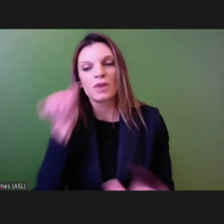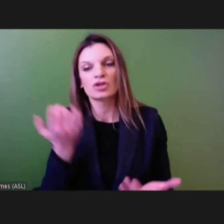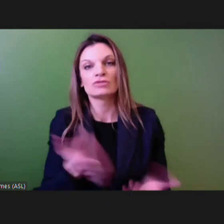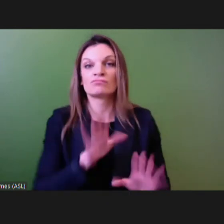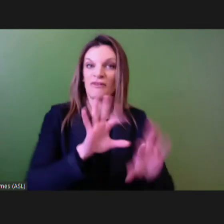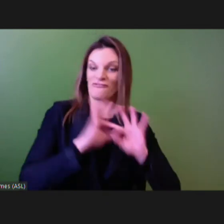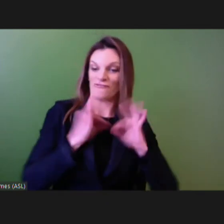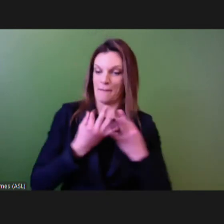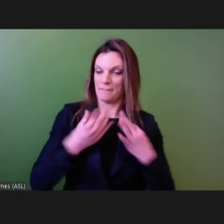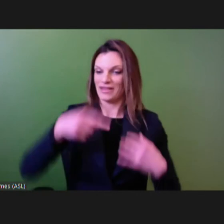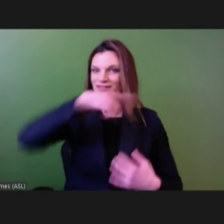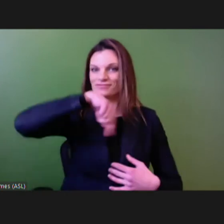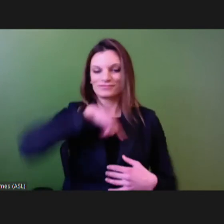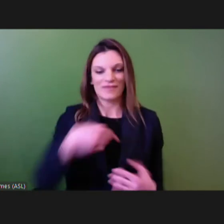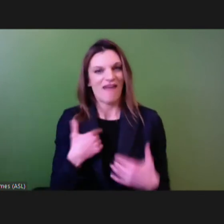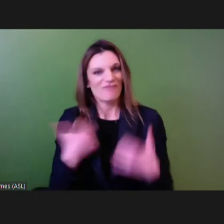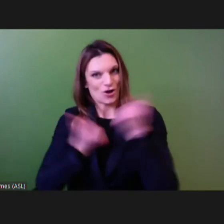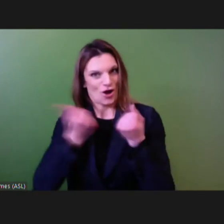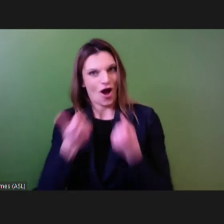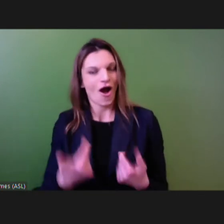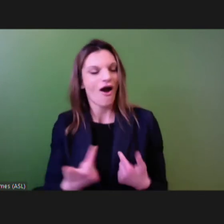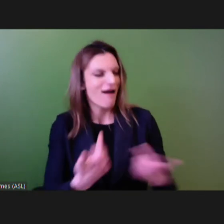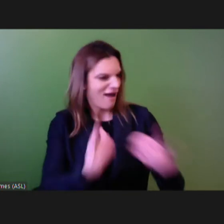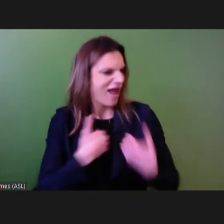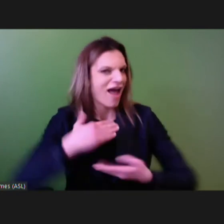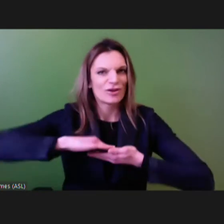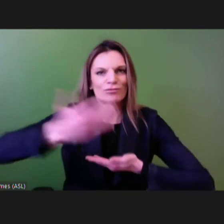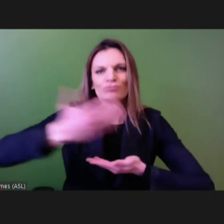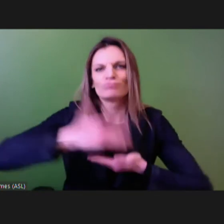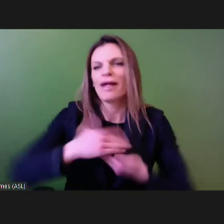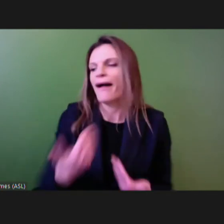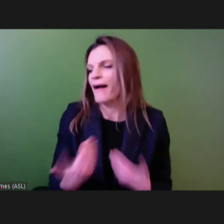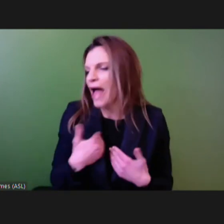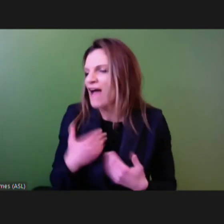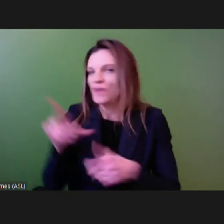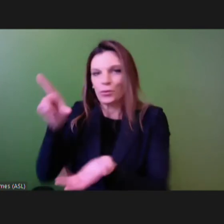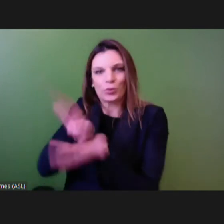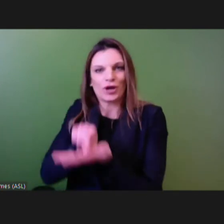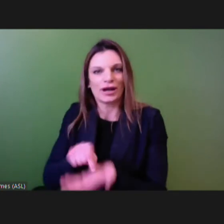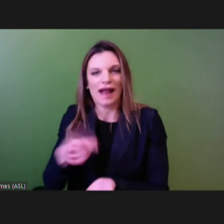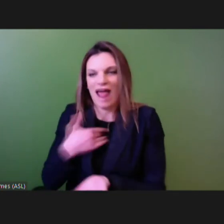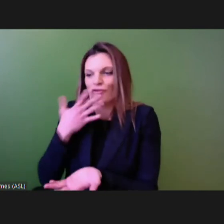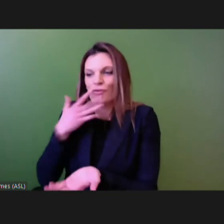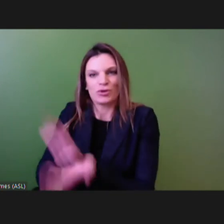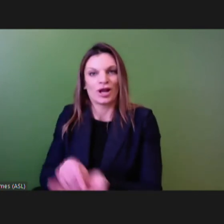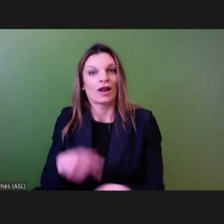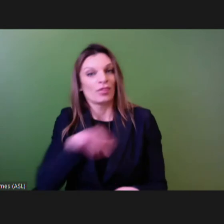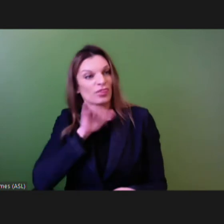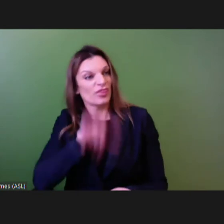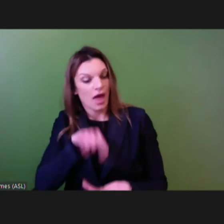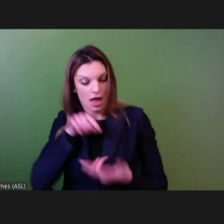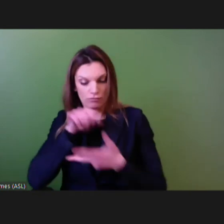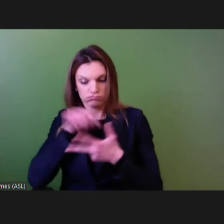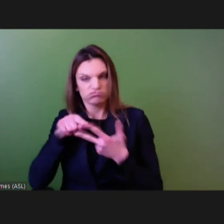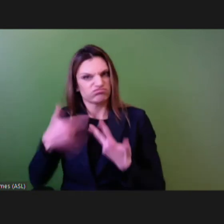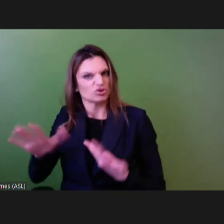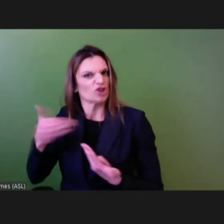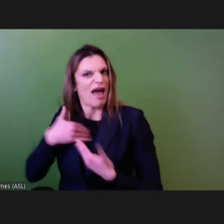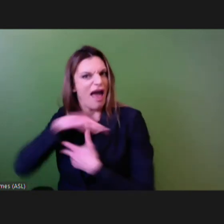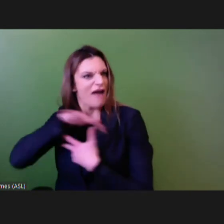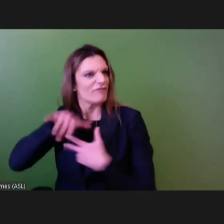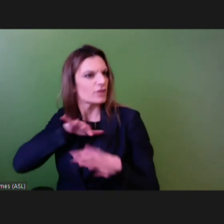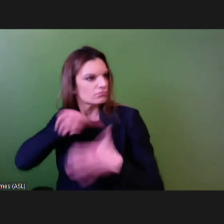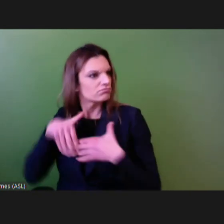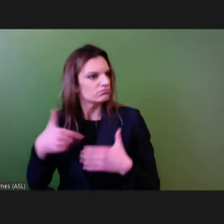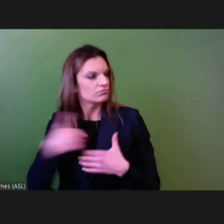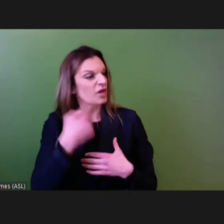car, that's got a personal computer, that's got a printer copier at home. These bills aren't so bad. You mail in for